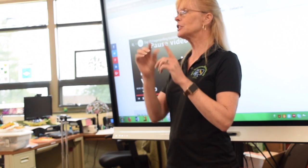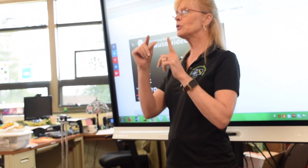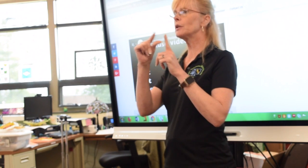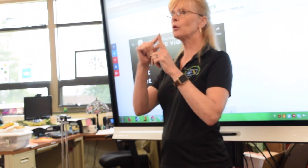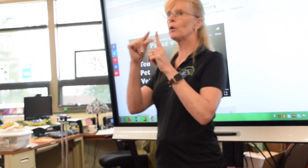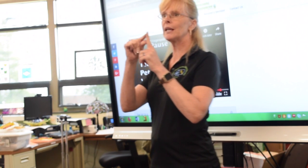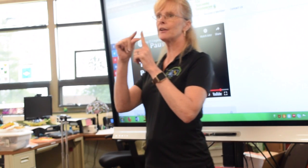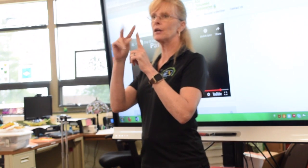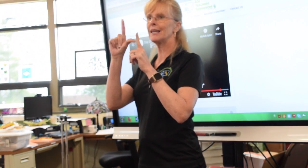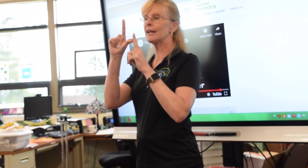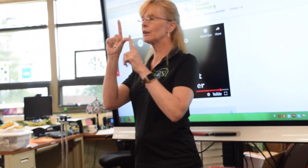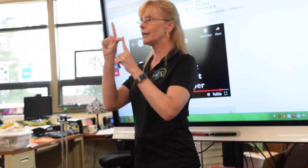doing letter.